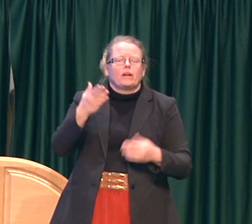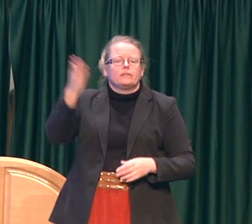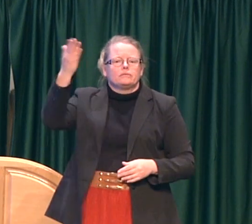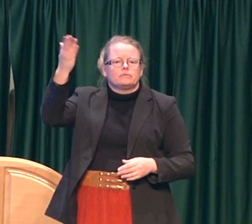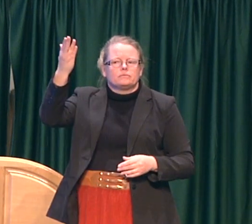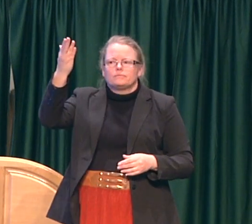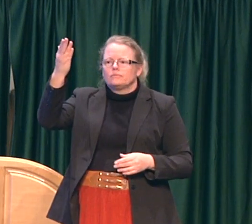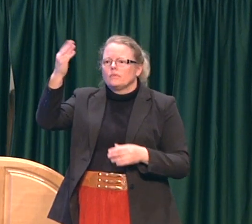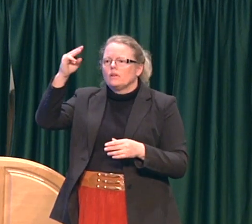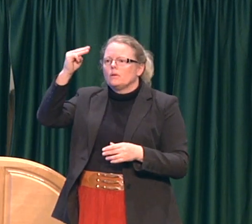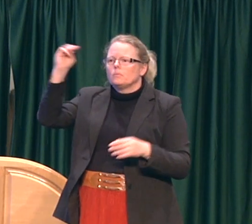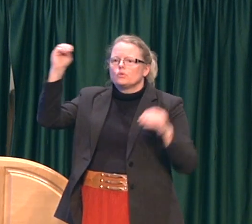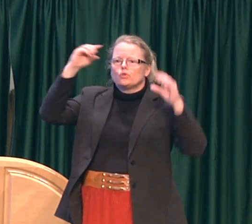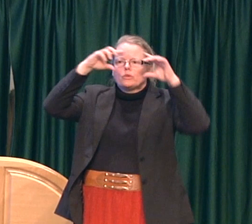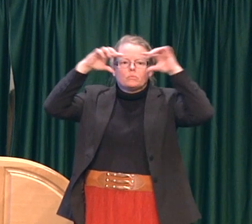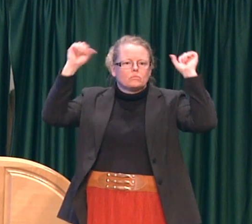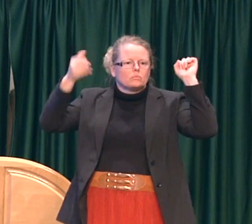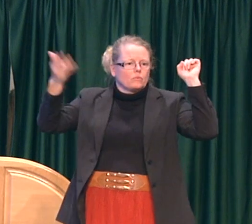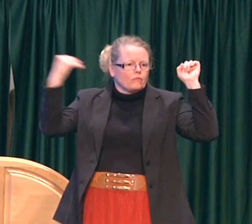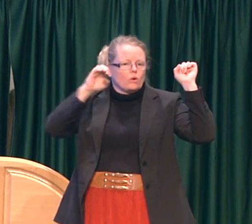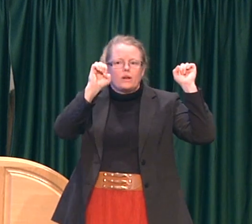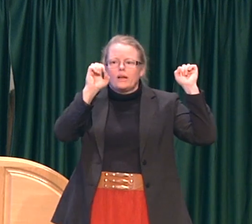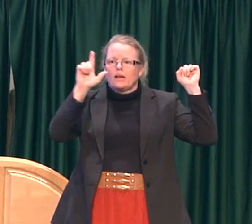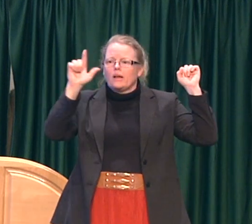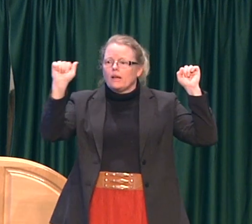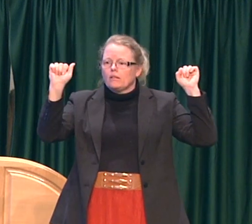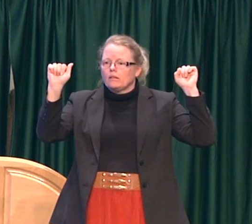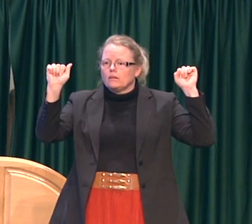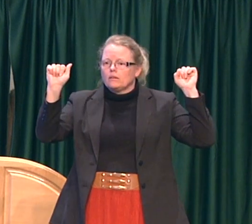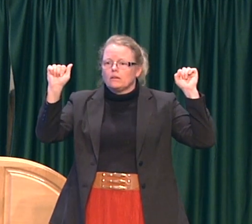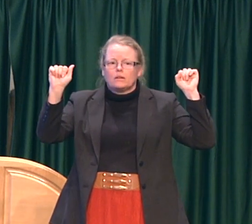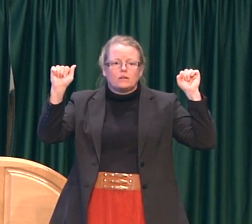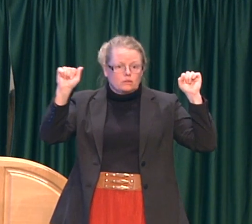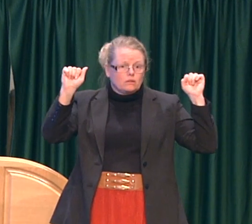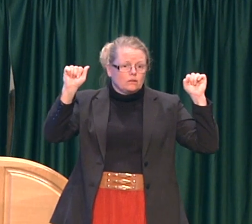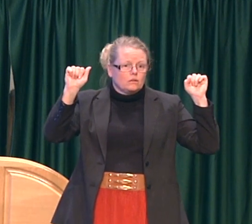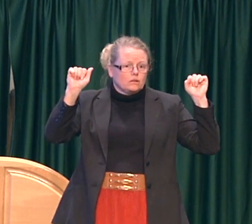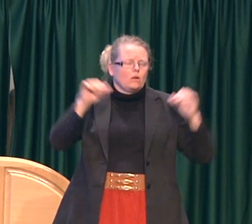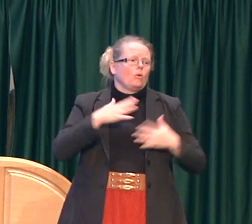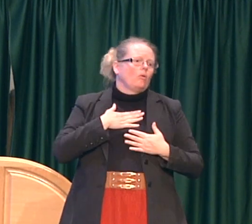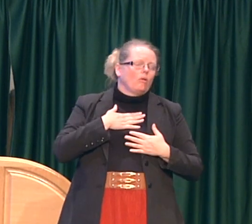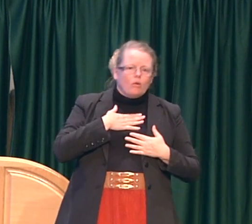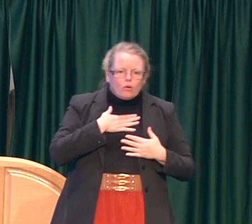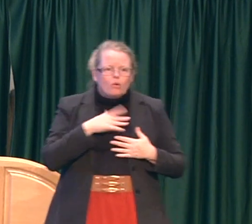Missouri. She provided, Ella. who was president of